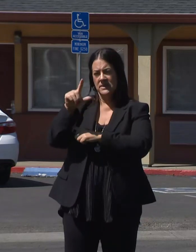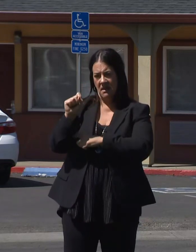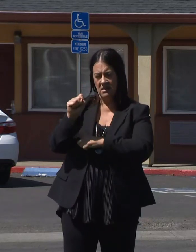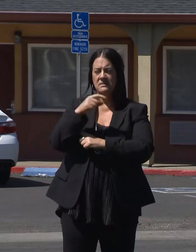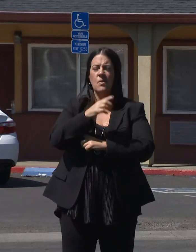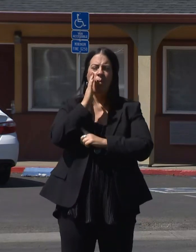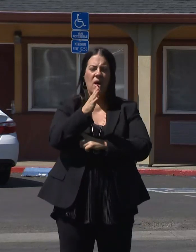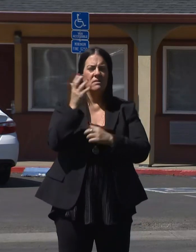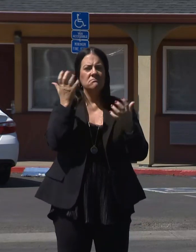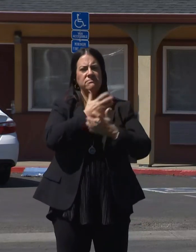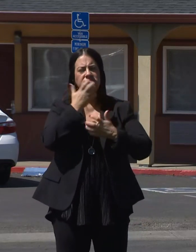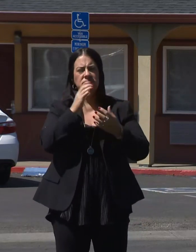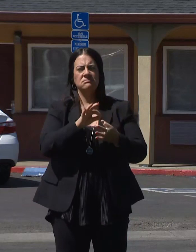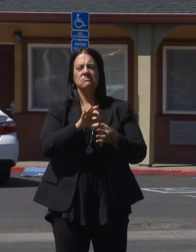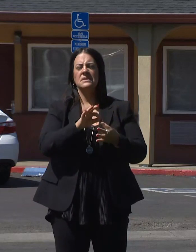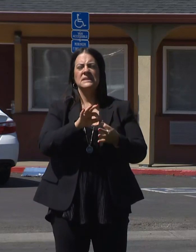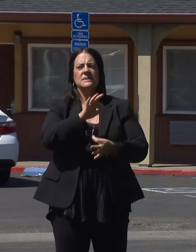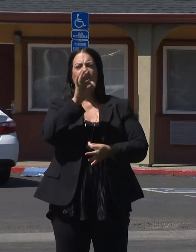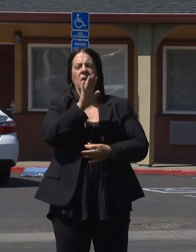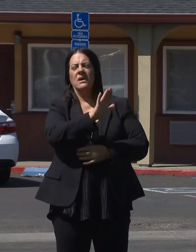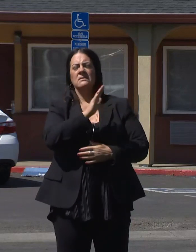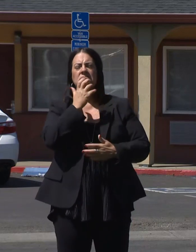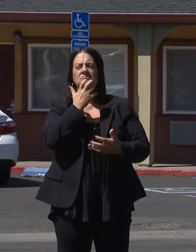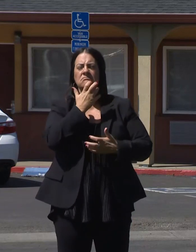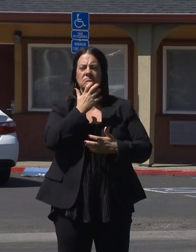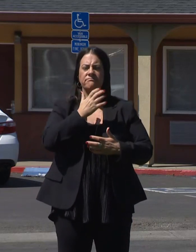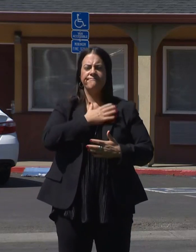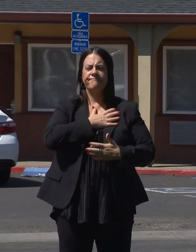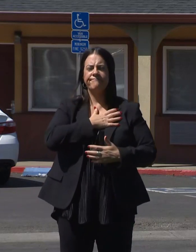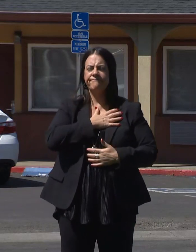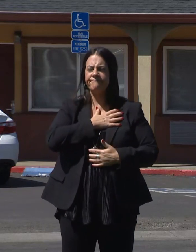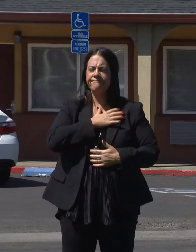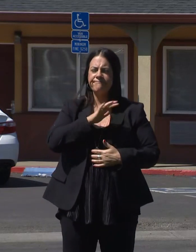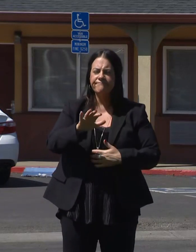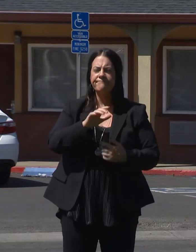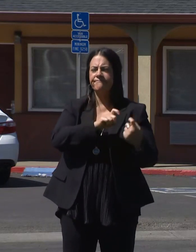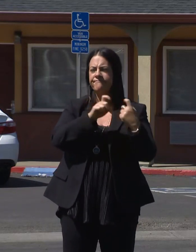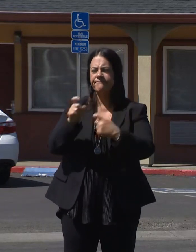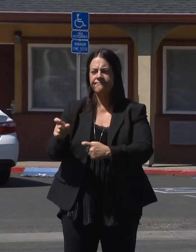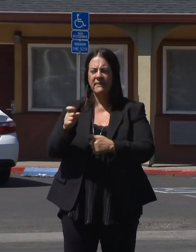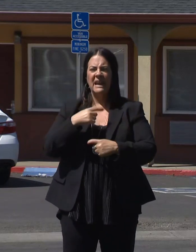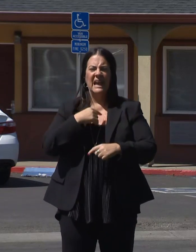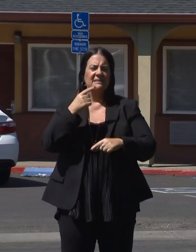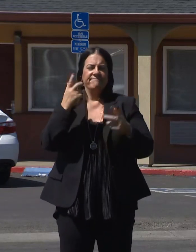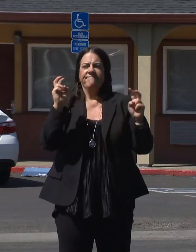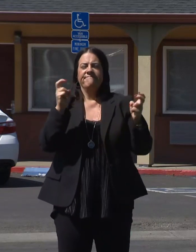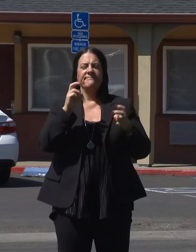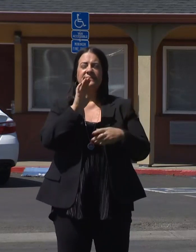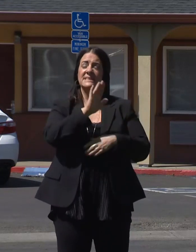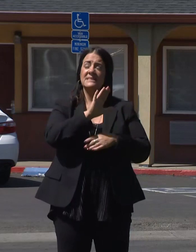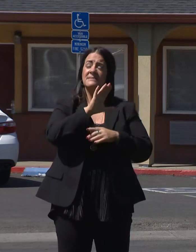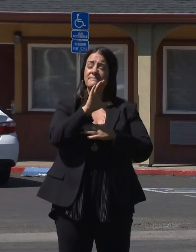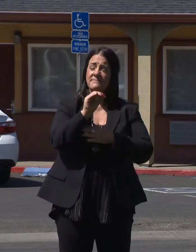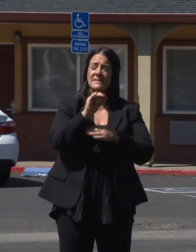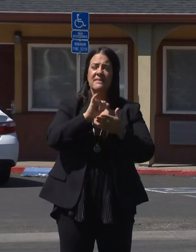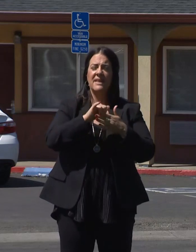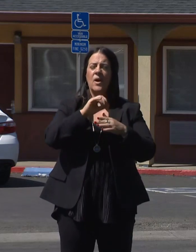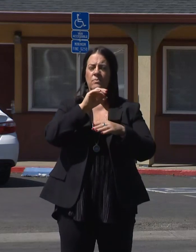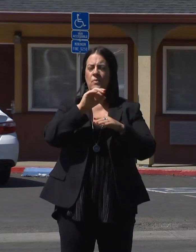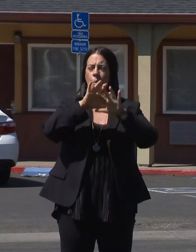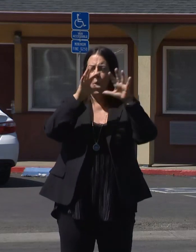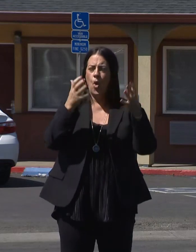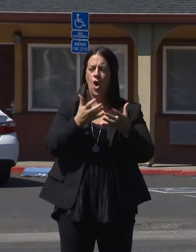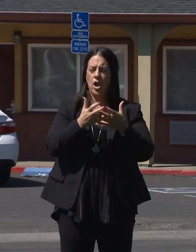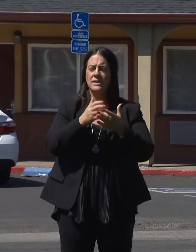moment, the spirit of generosity and support. And so I just cannot thank a World Central Kitchen enough for connecting themselves to